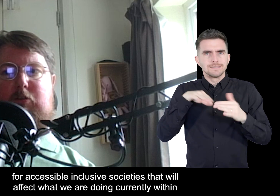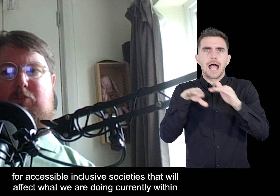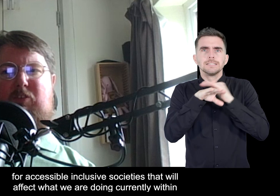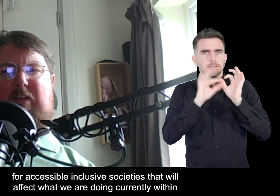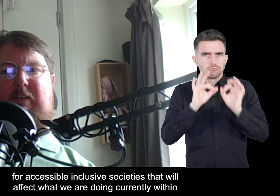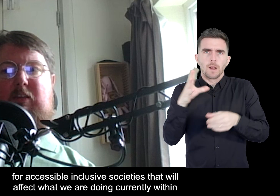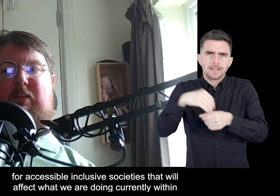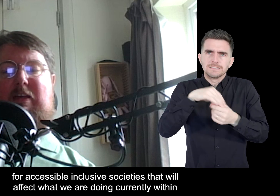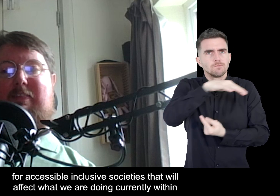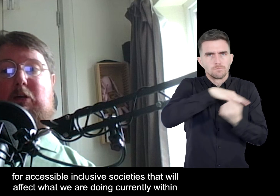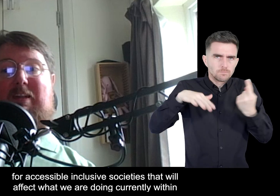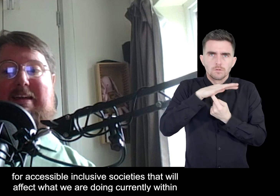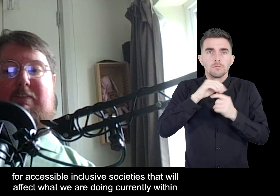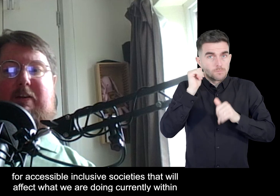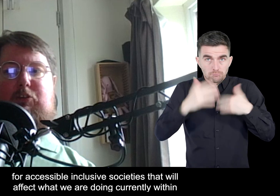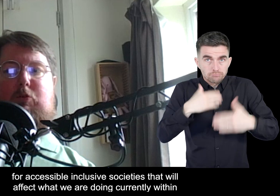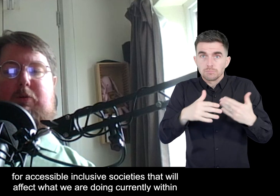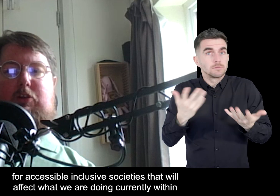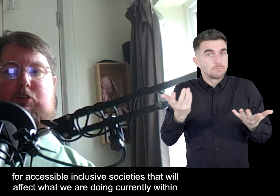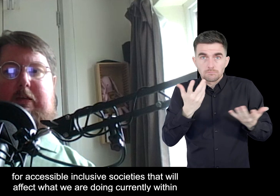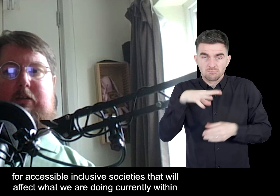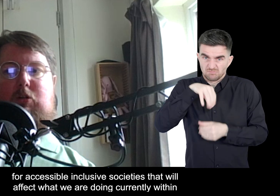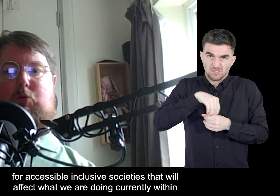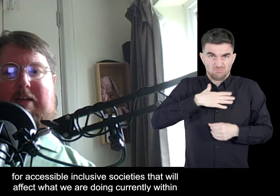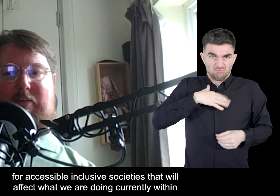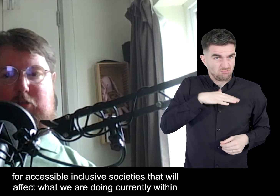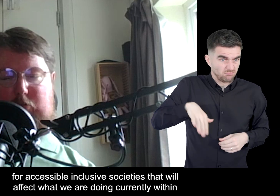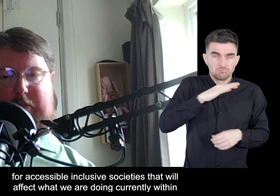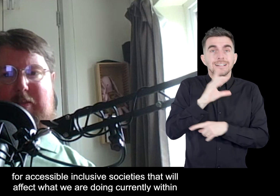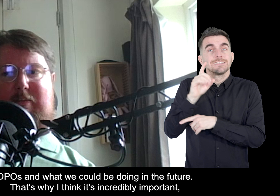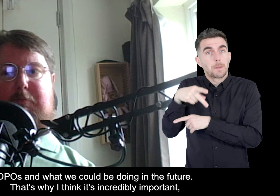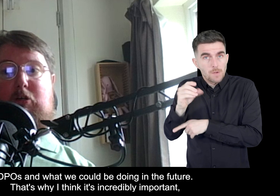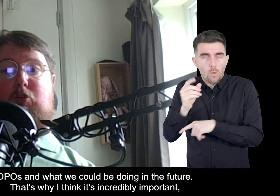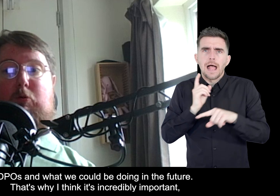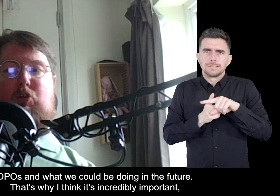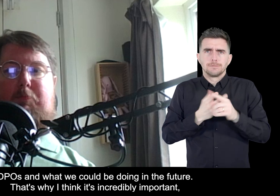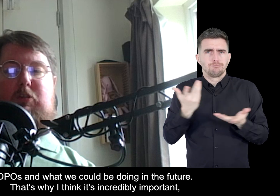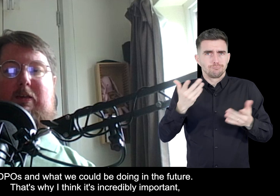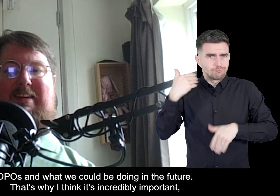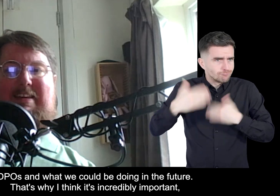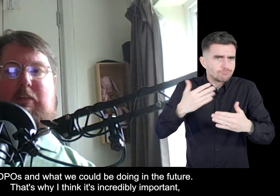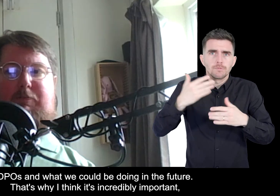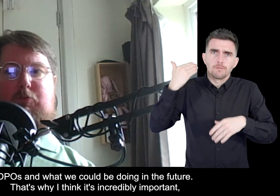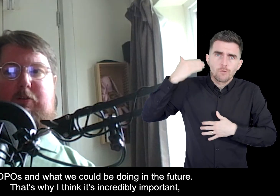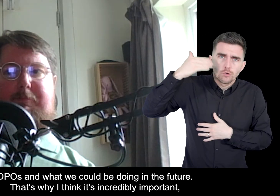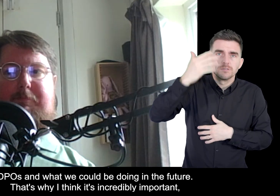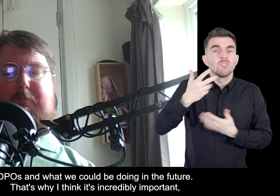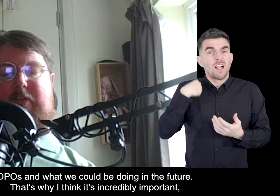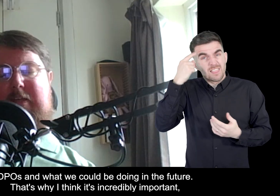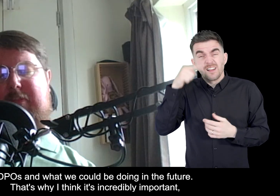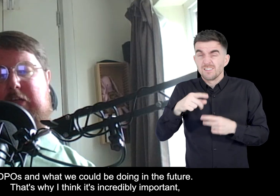accessible inclusive societies that will affect what we are doing currently within DPOs and what we could be doing in the